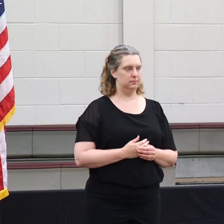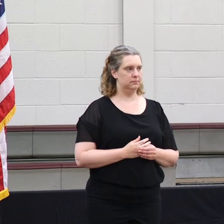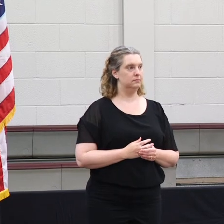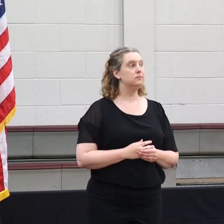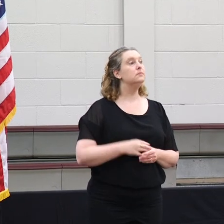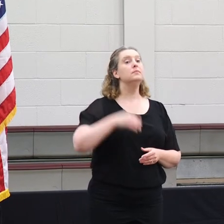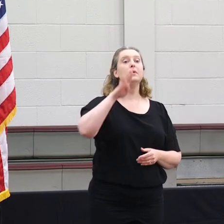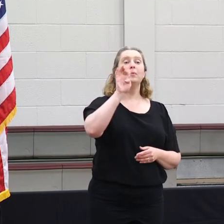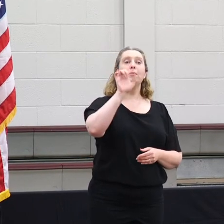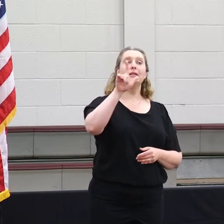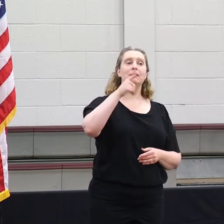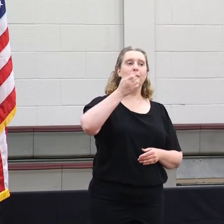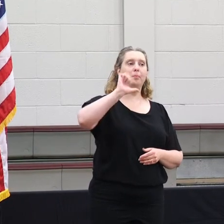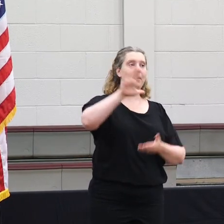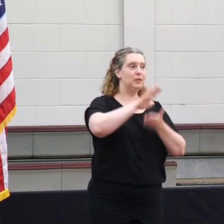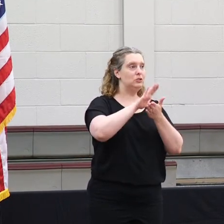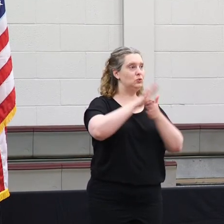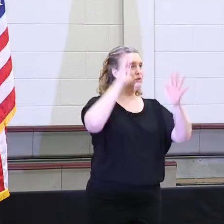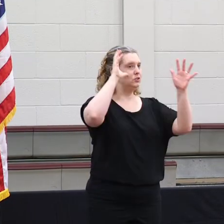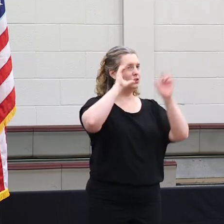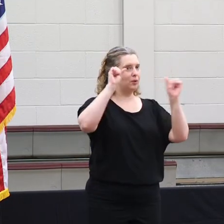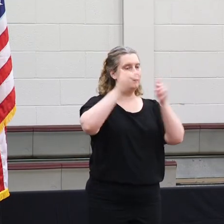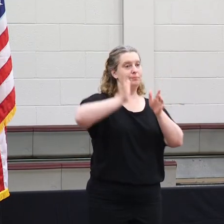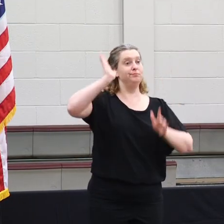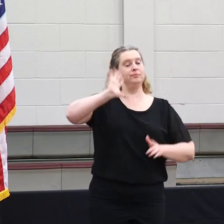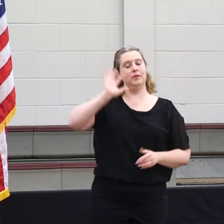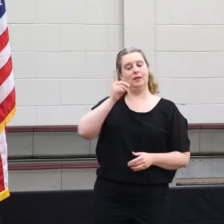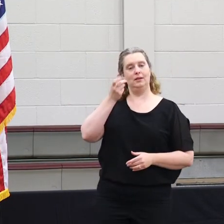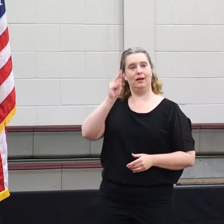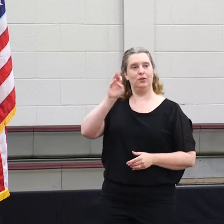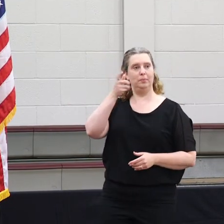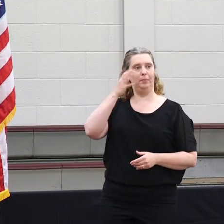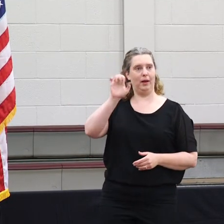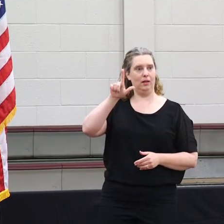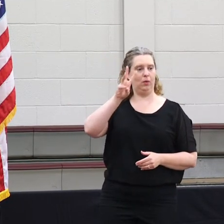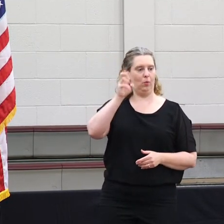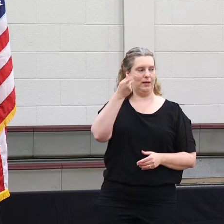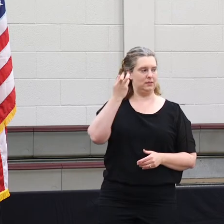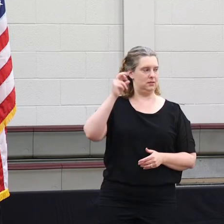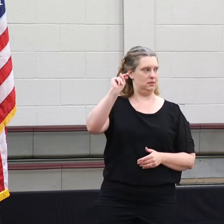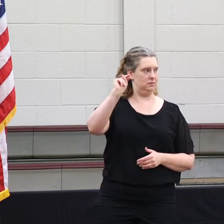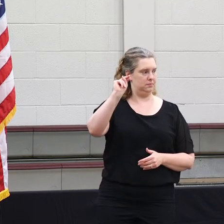And Bristol Public Schools Superintendent Emeritus, Dr. Michael Wasta.